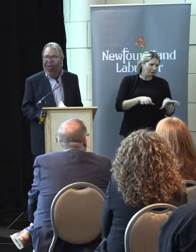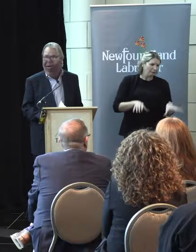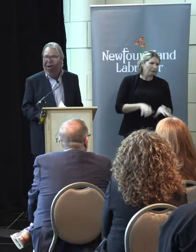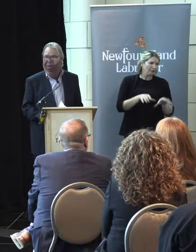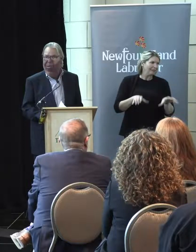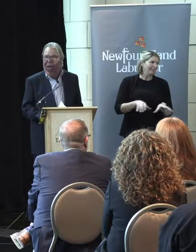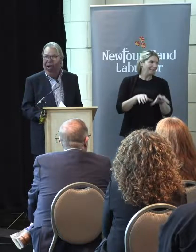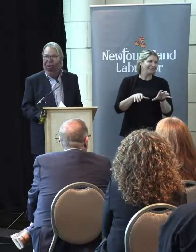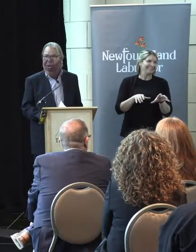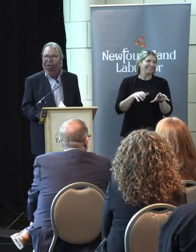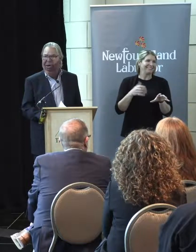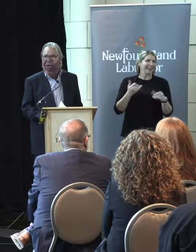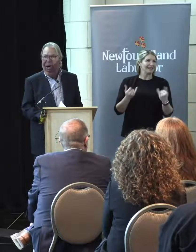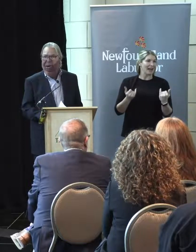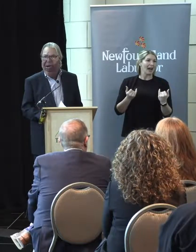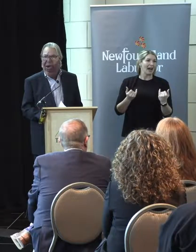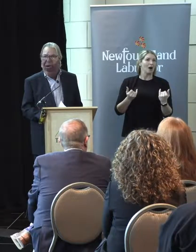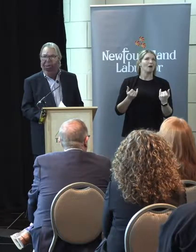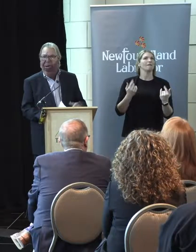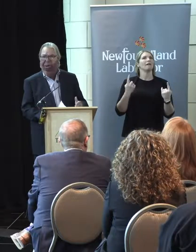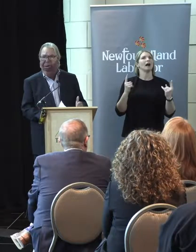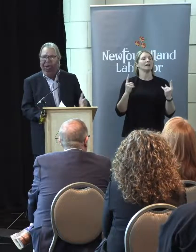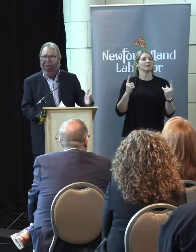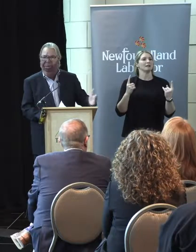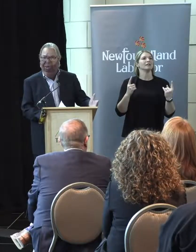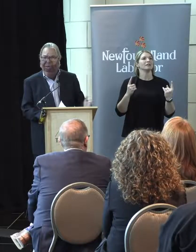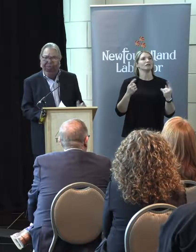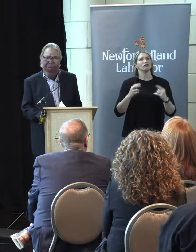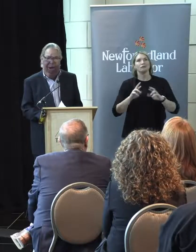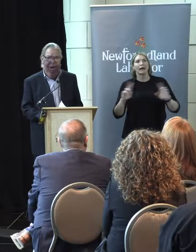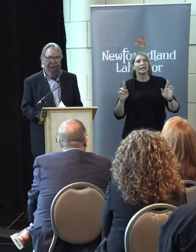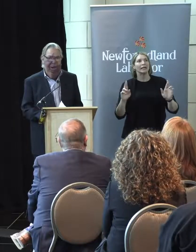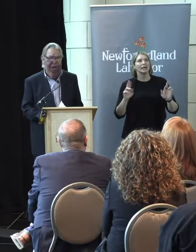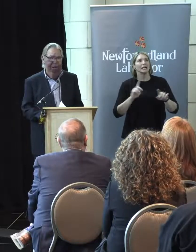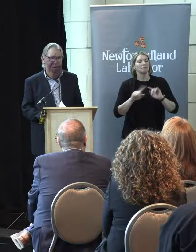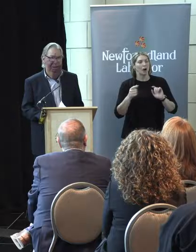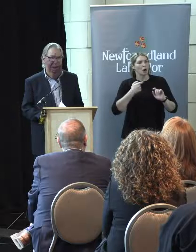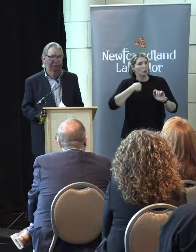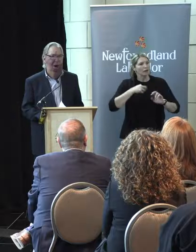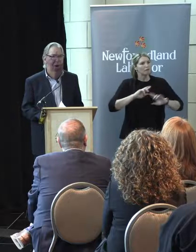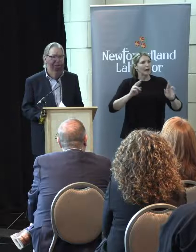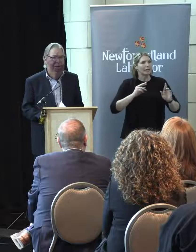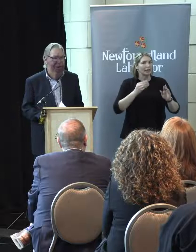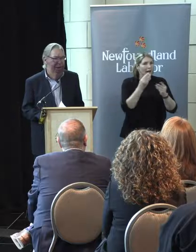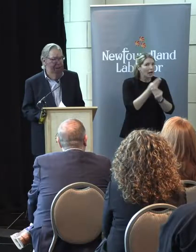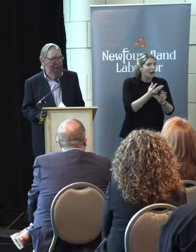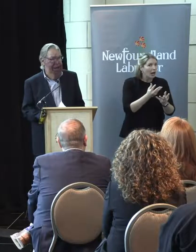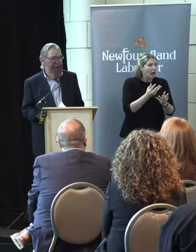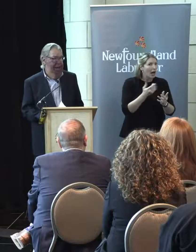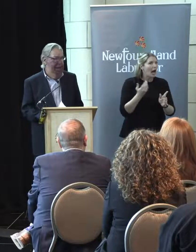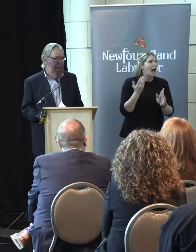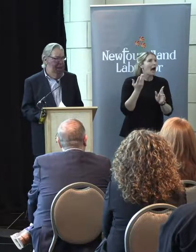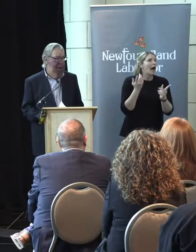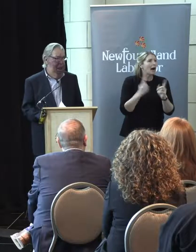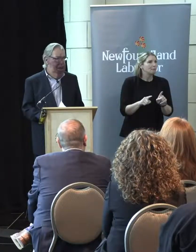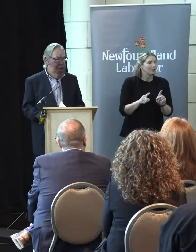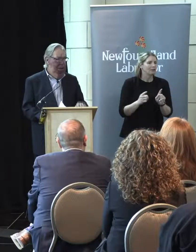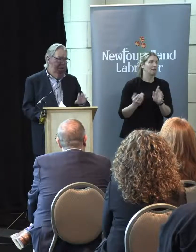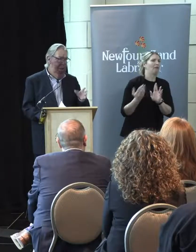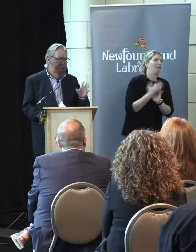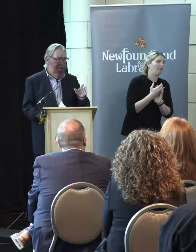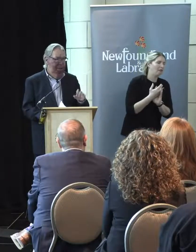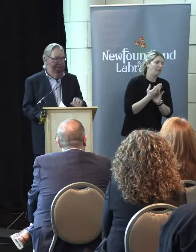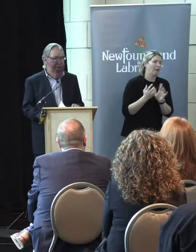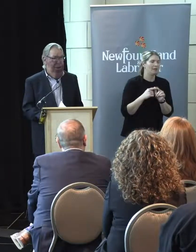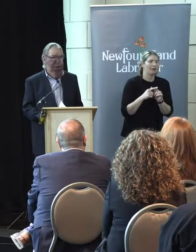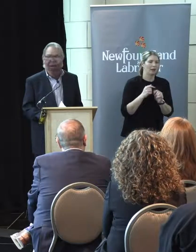coming, but every time we turned around the goalposts were getting moved by COVID. And so